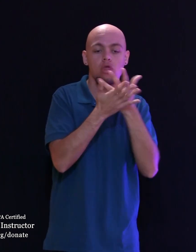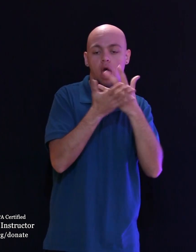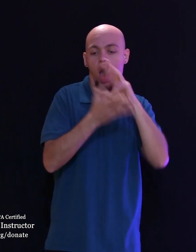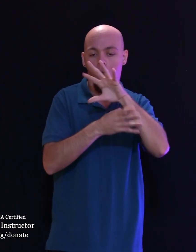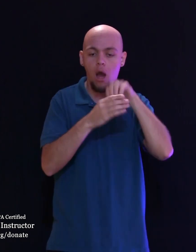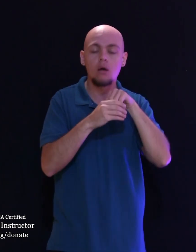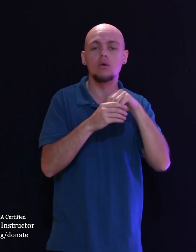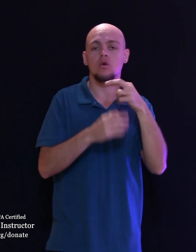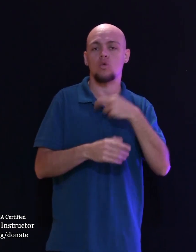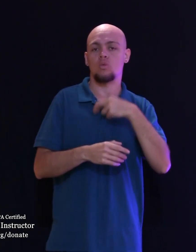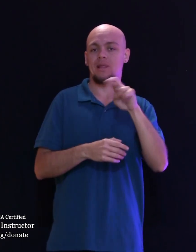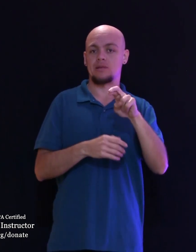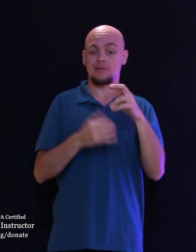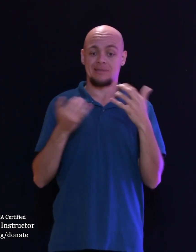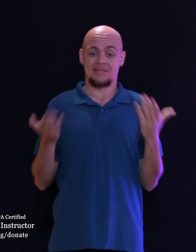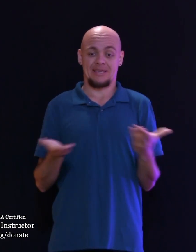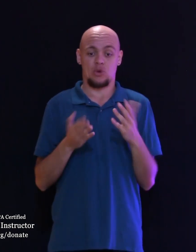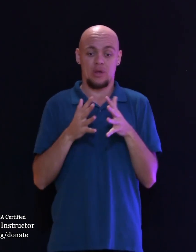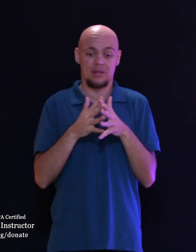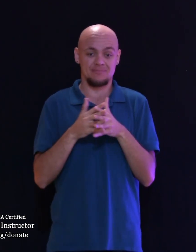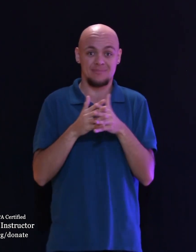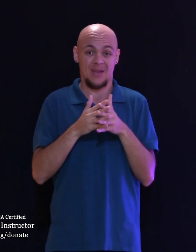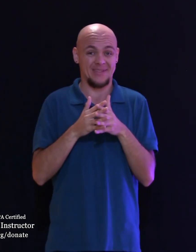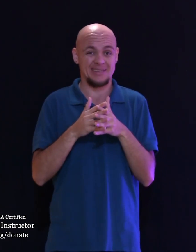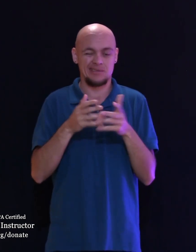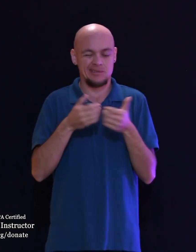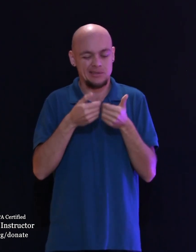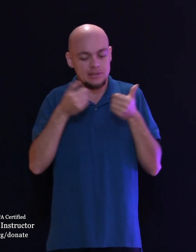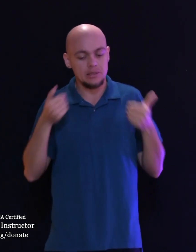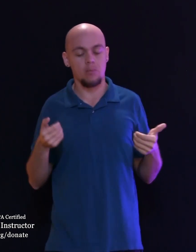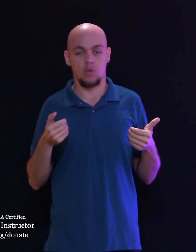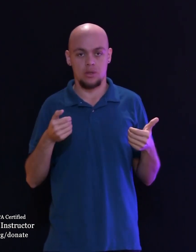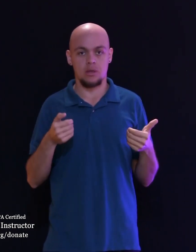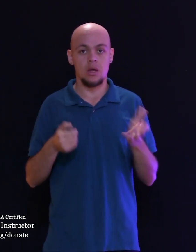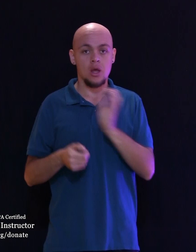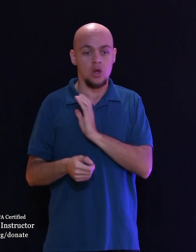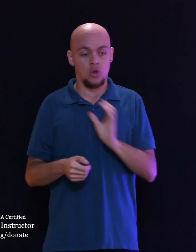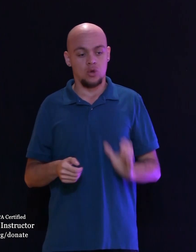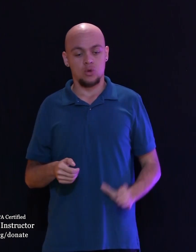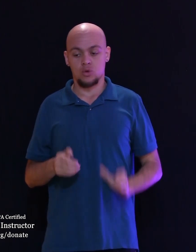They were bad citizens because they wouldn't worship the local deities.